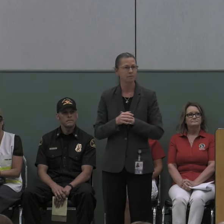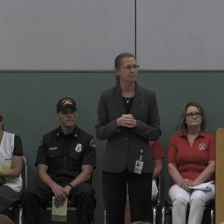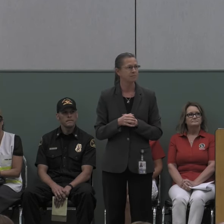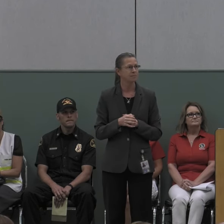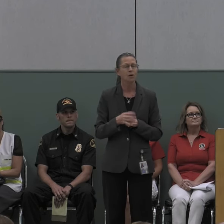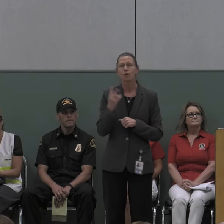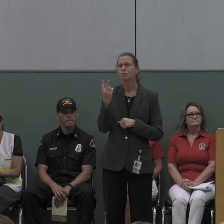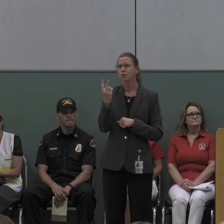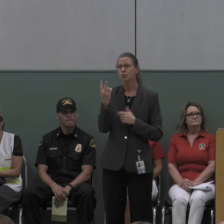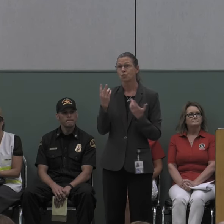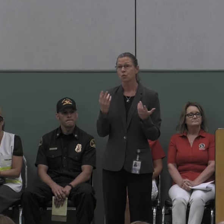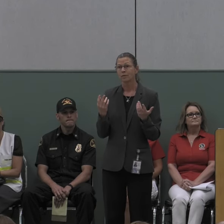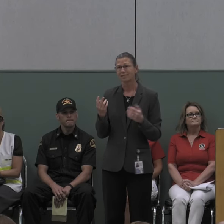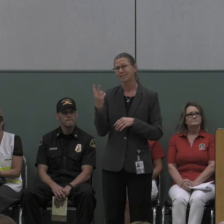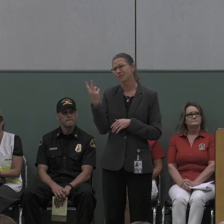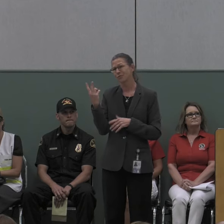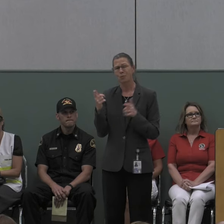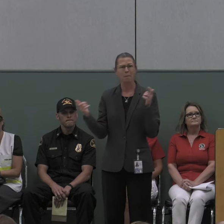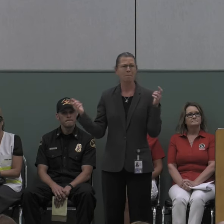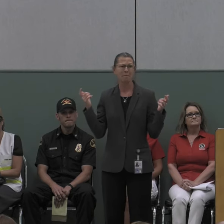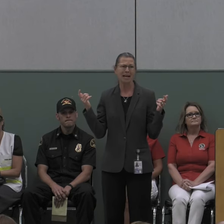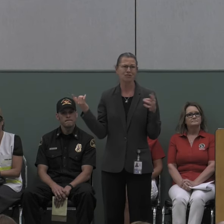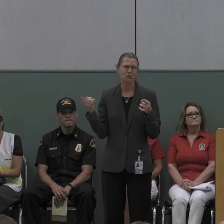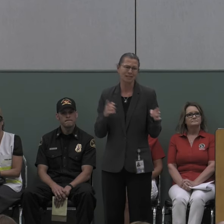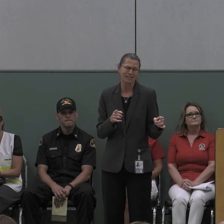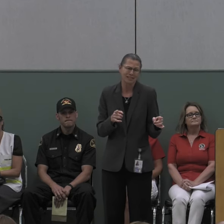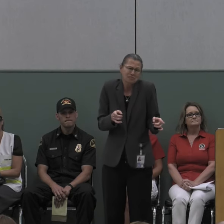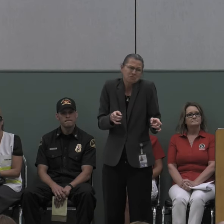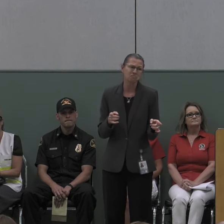two major incidents, not bad.